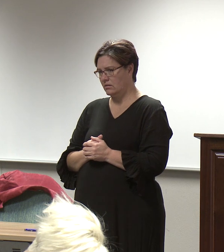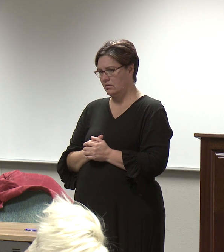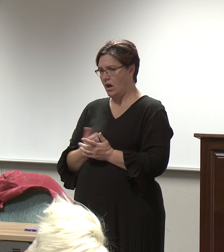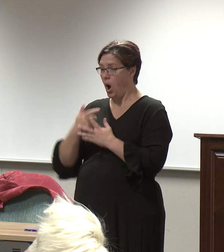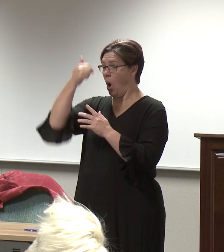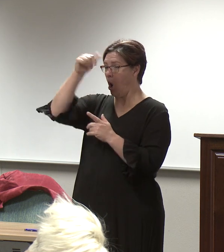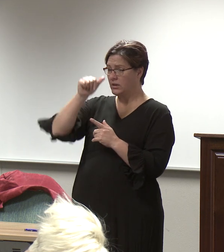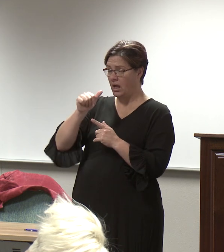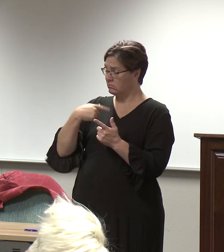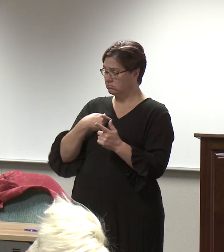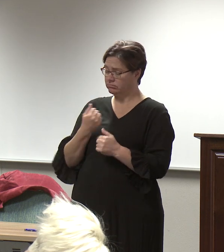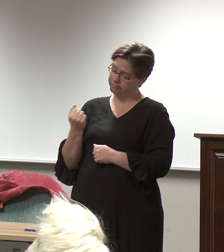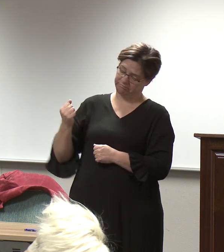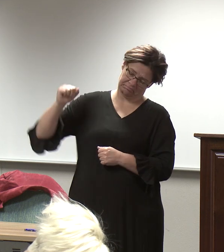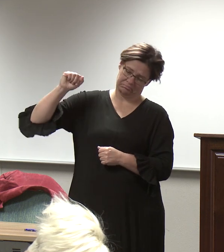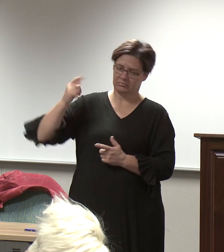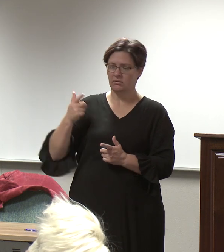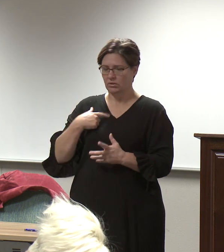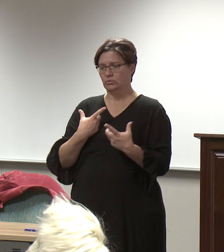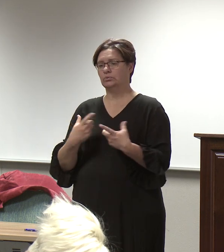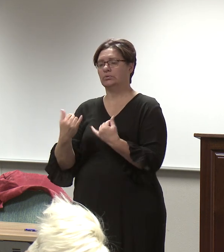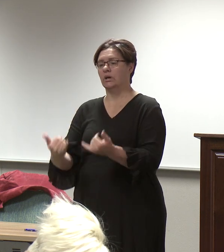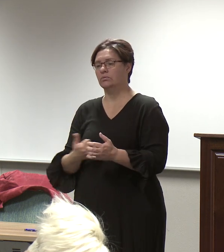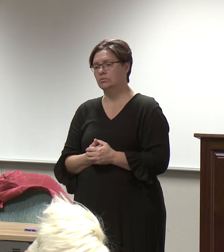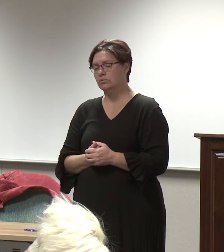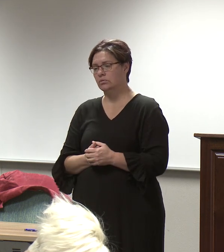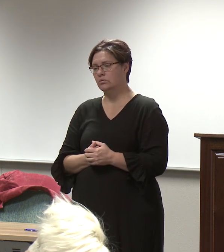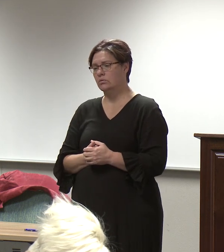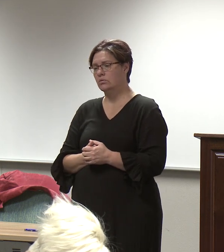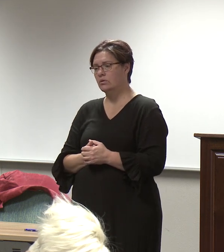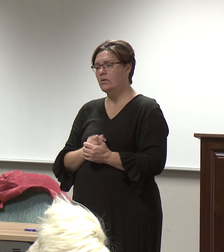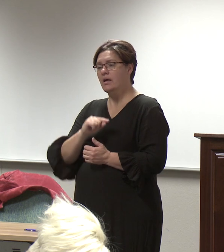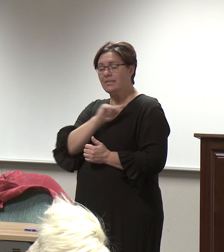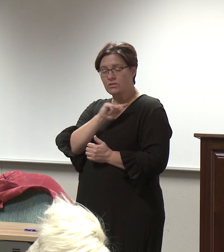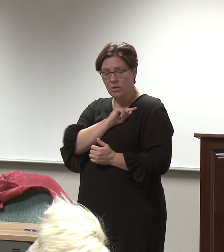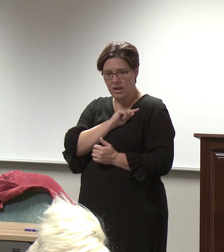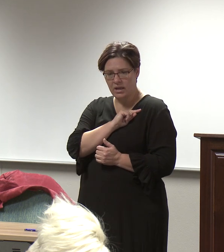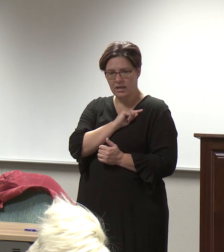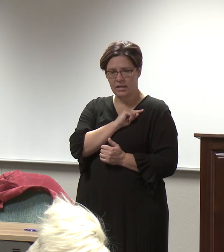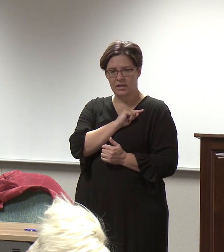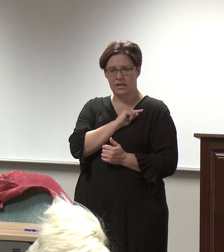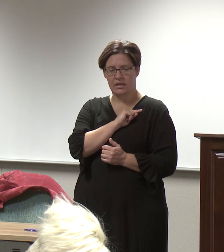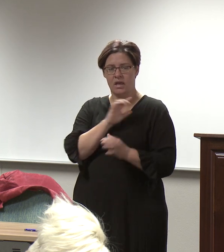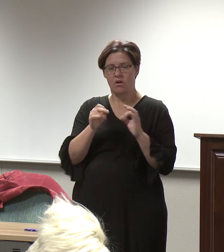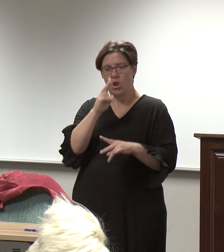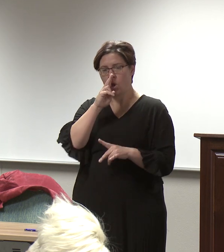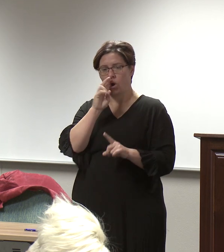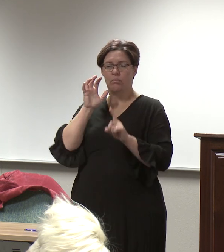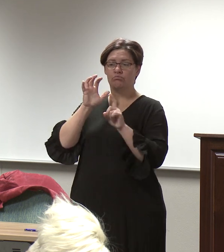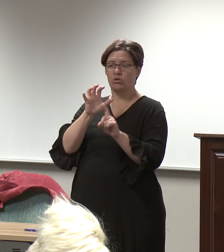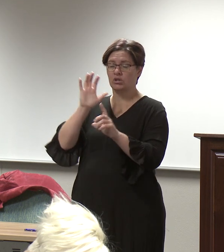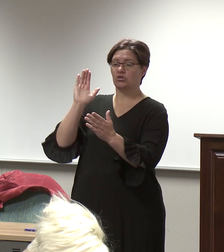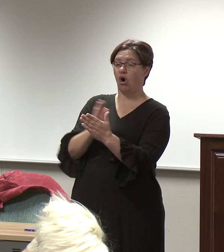horror that you are undergoing very rarely. And that's why, for instance, if you look at the protest songs